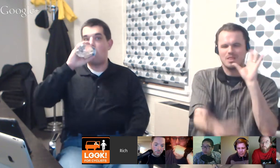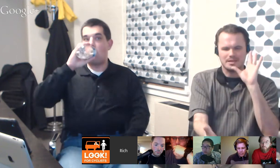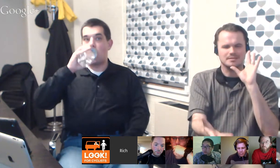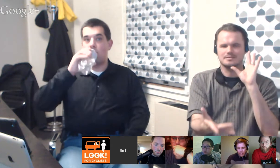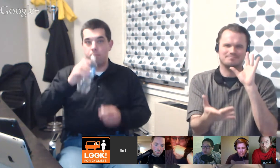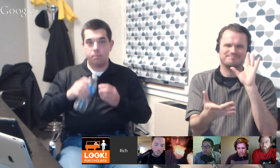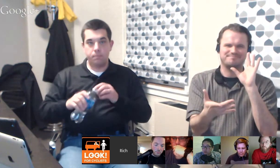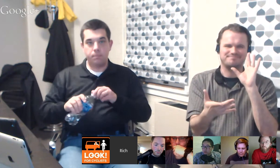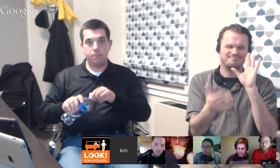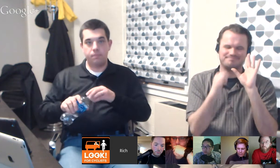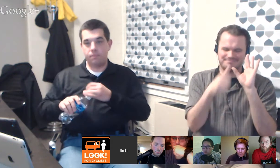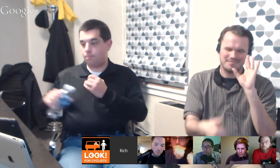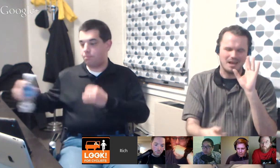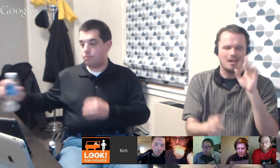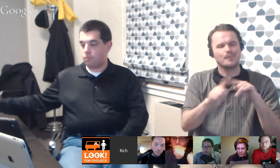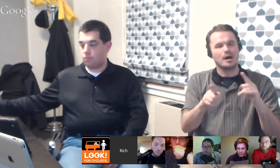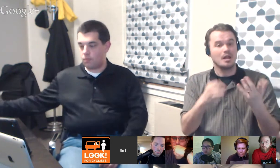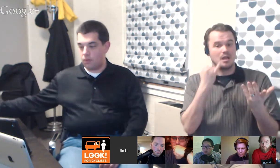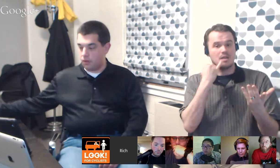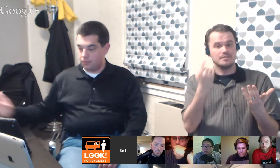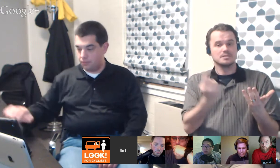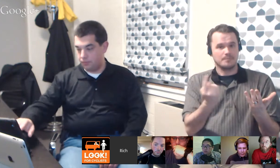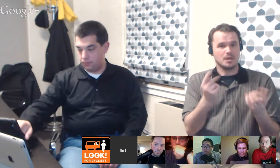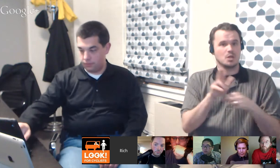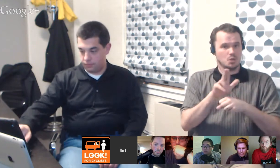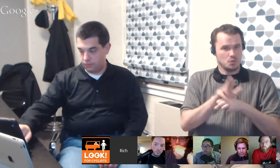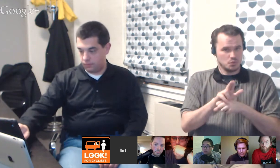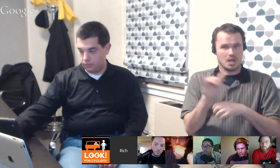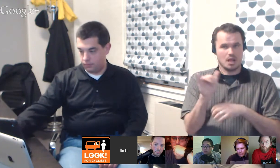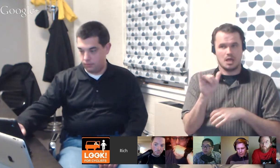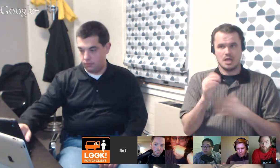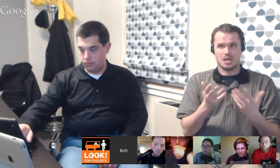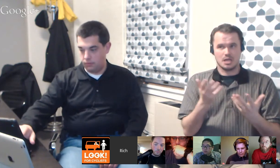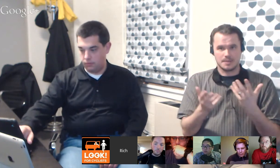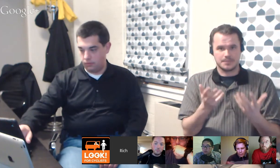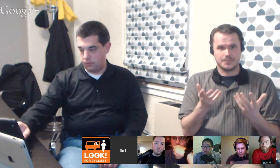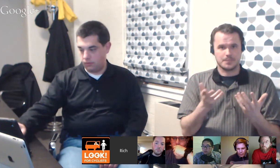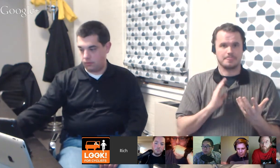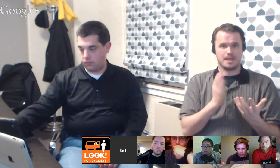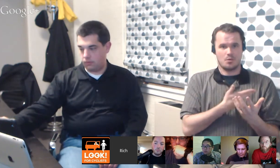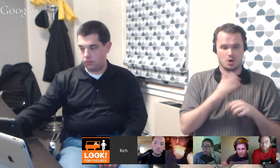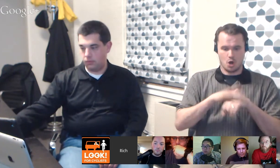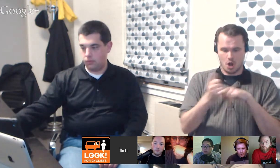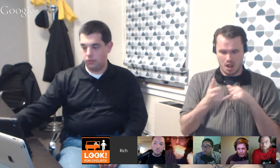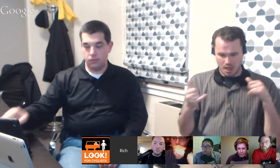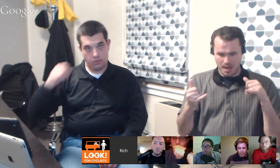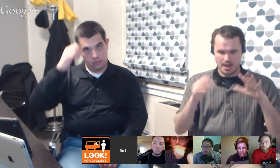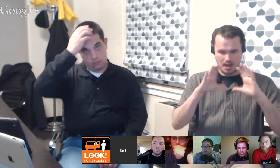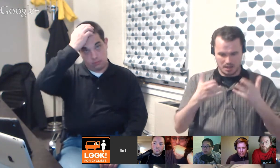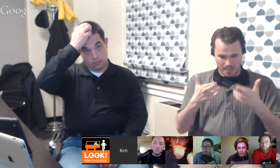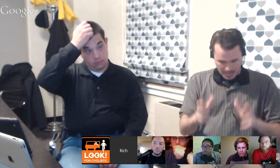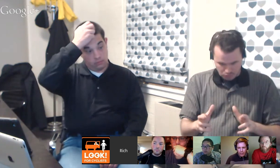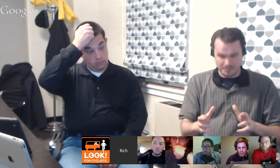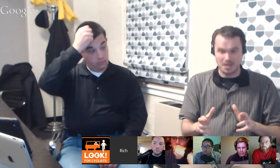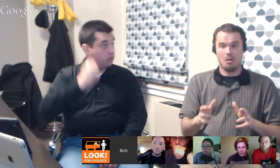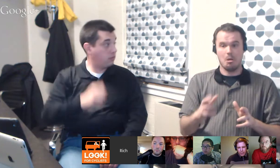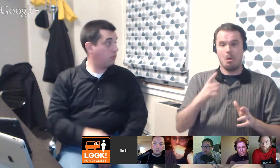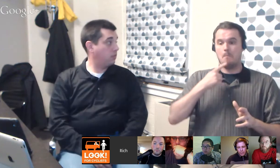that. But if something we're using, like our, you know, online courses, I mean, if these are